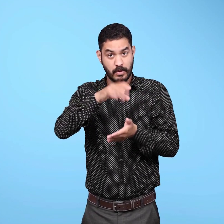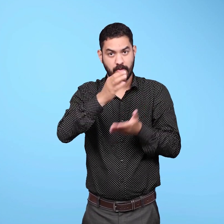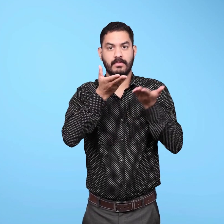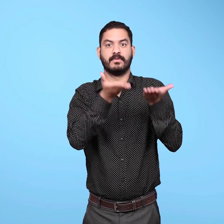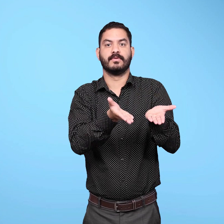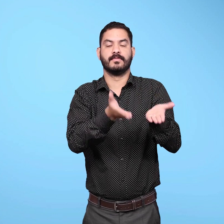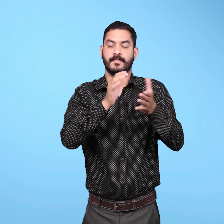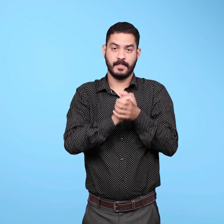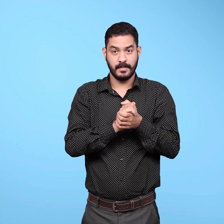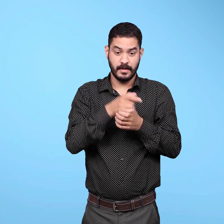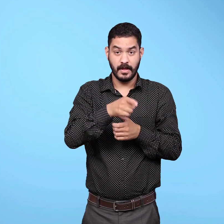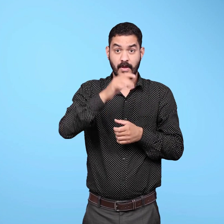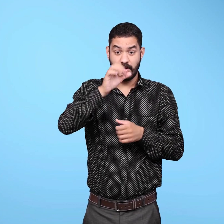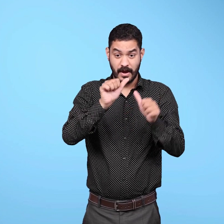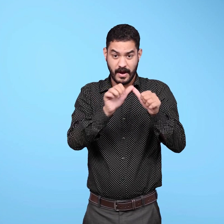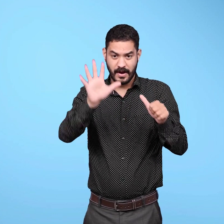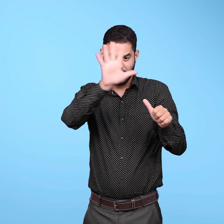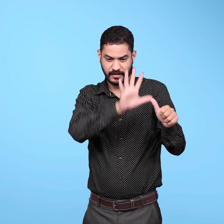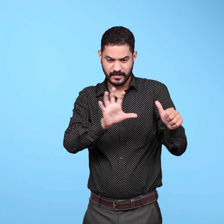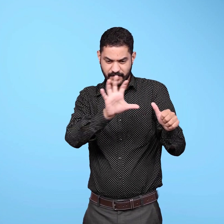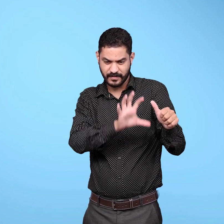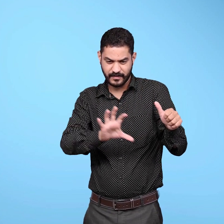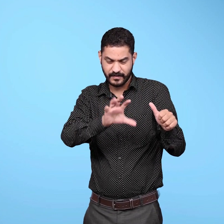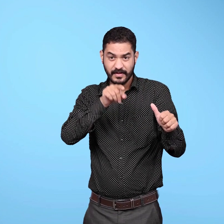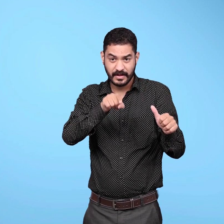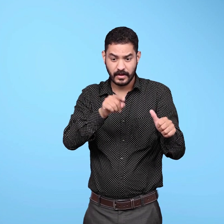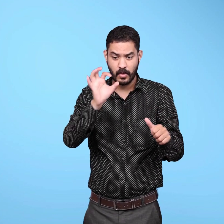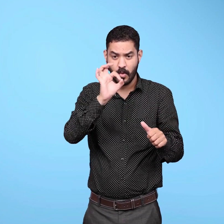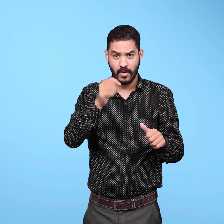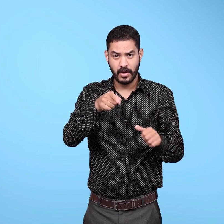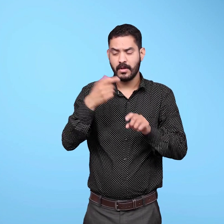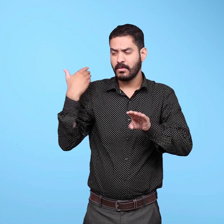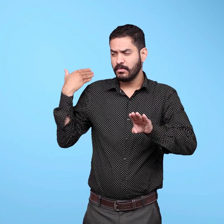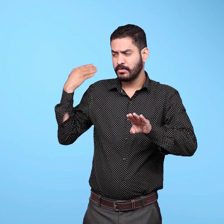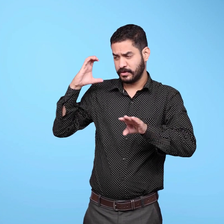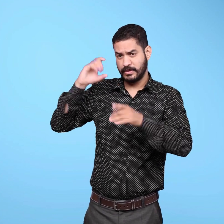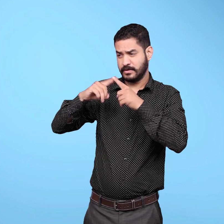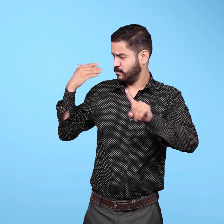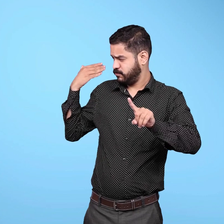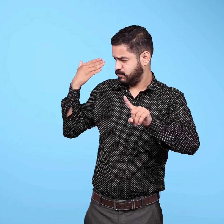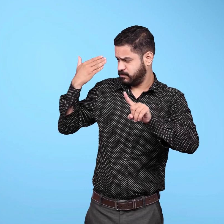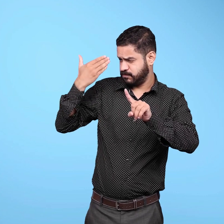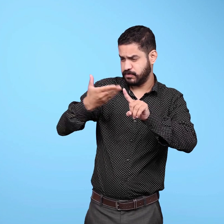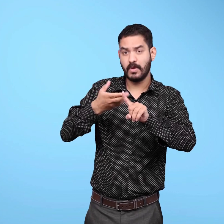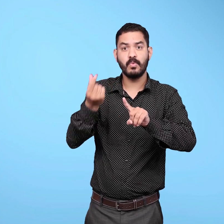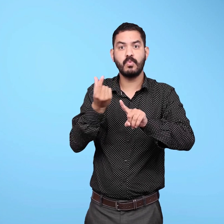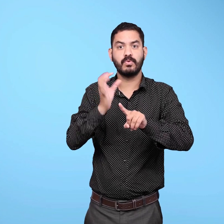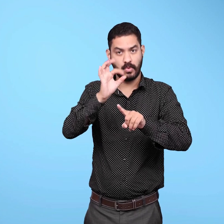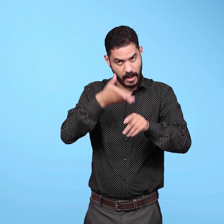These coins are found over most parts of the subcontinent and remained in circulation till the early